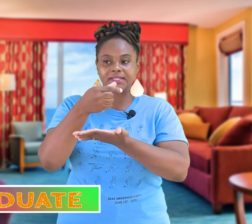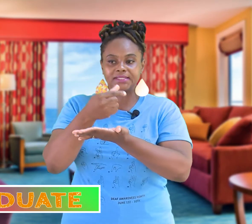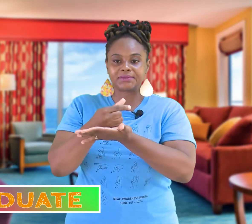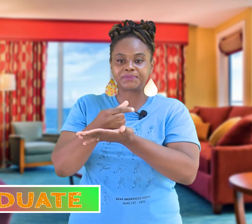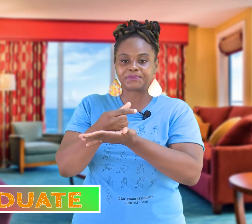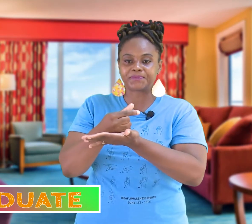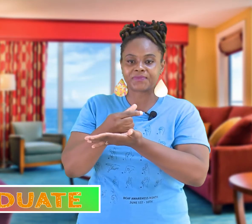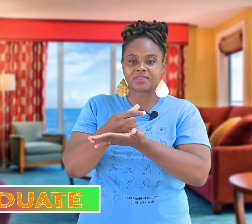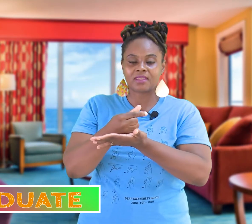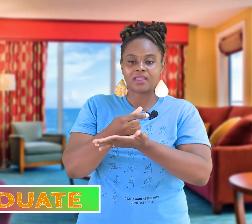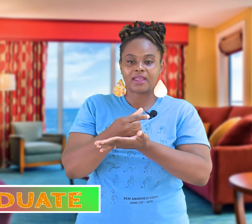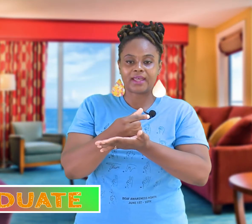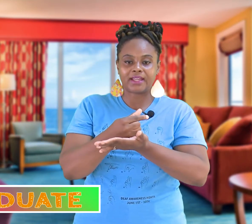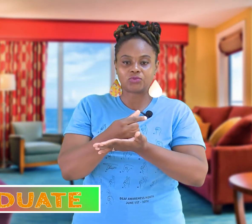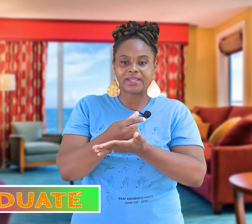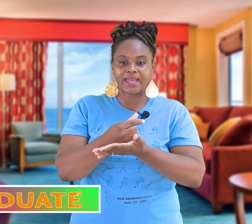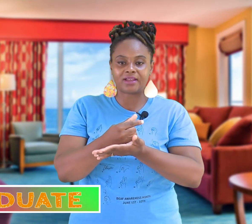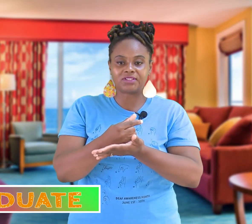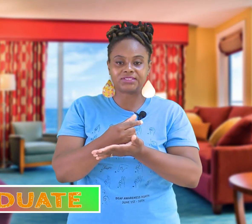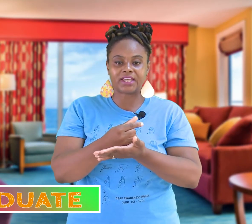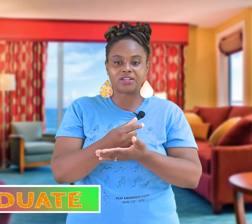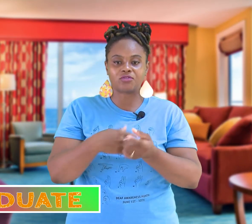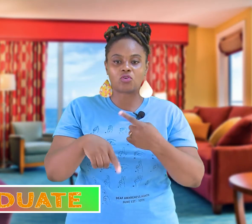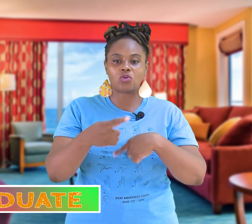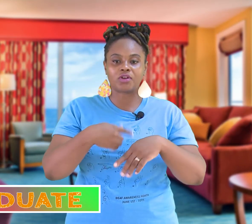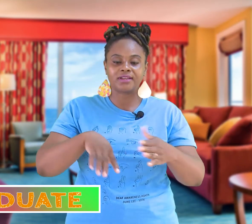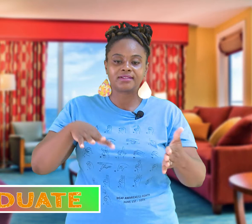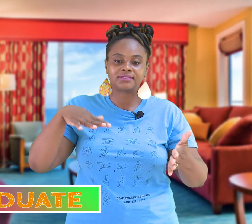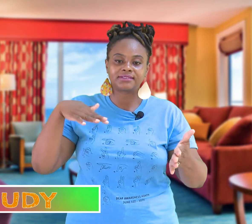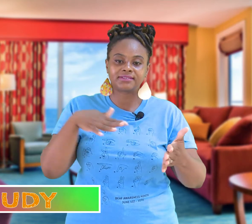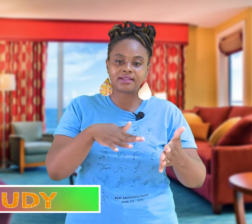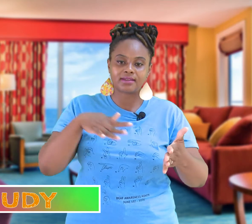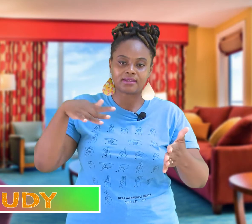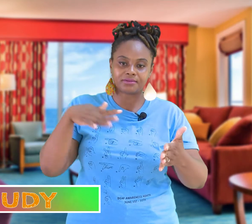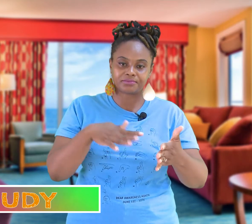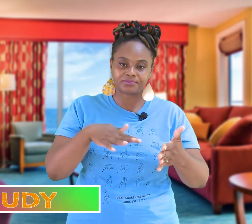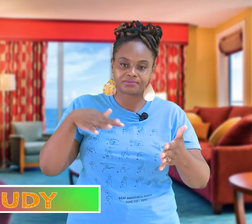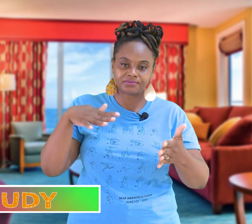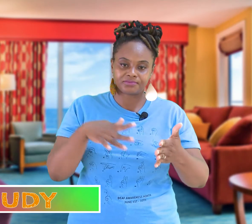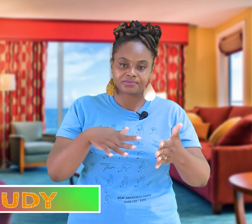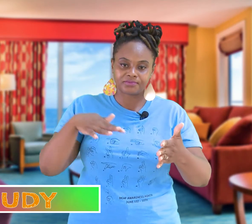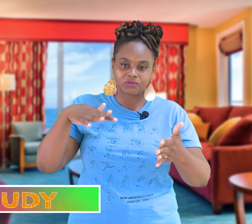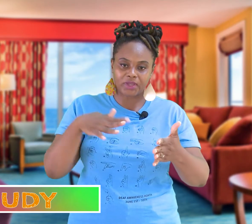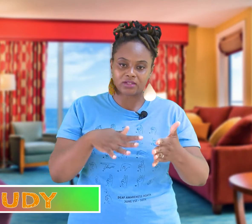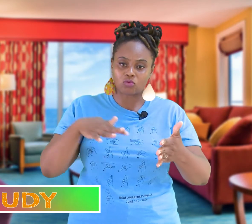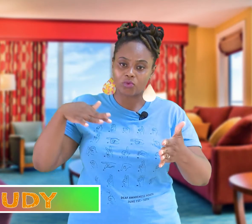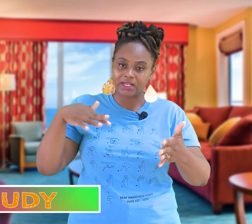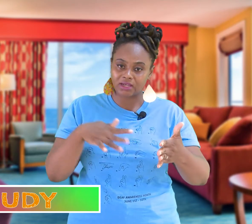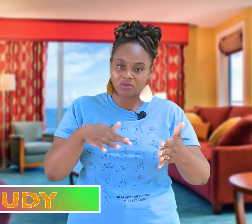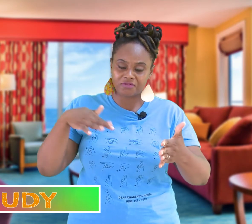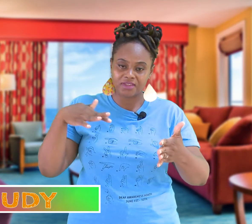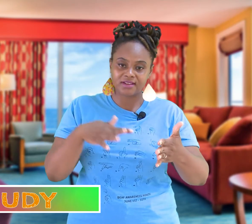Graduate. And we have the sign for study. Kind of wiggling our